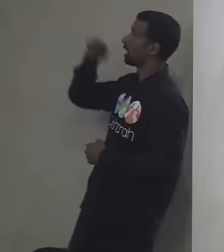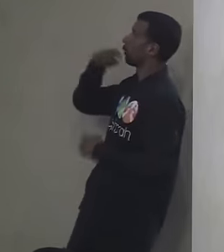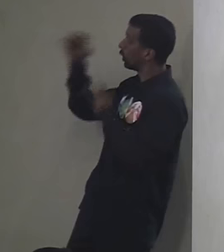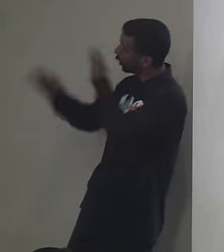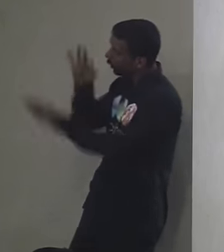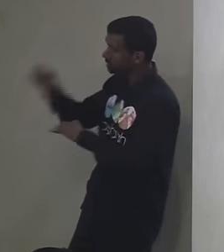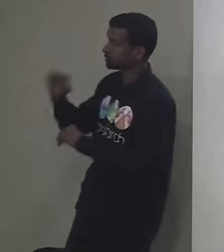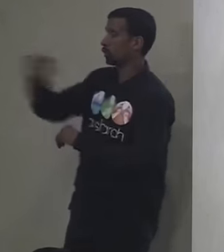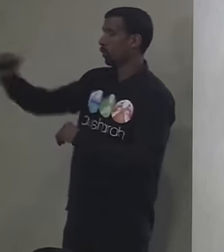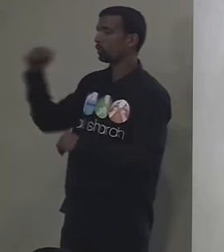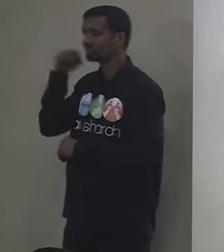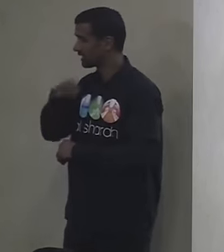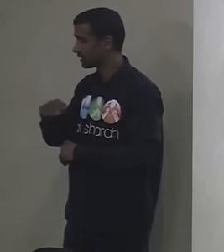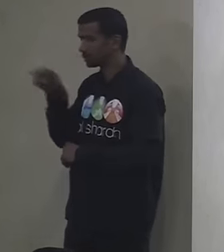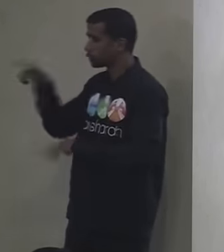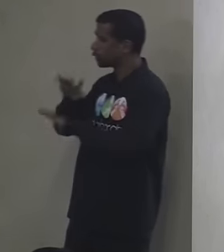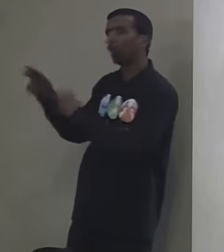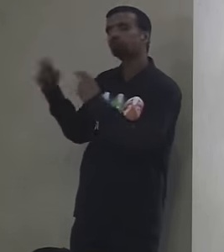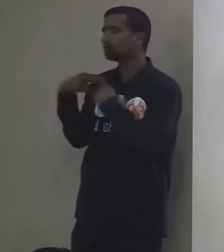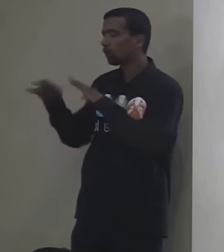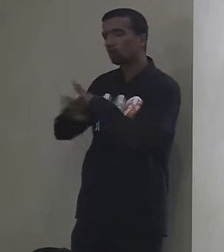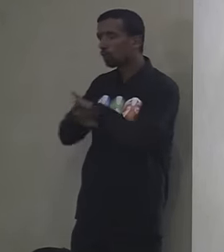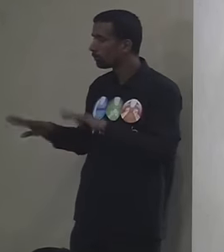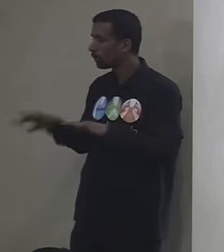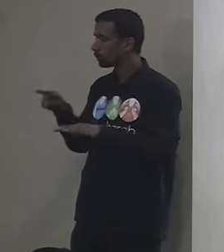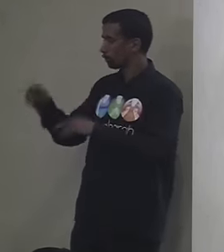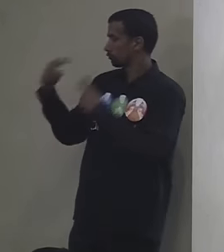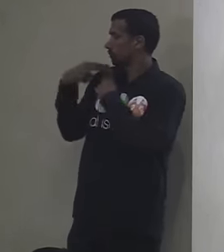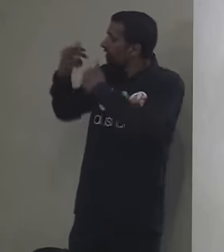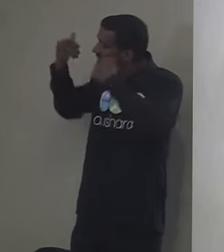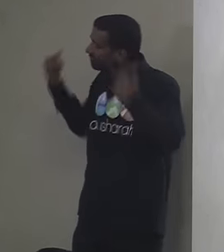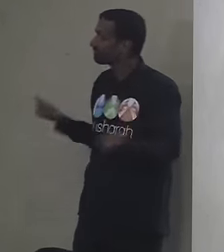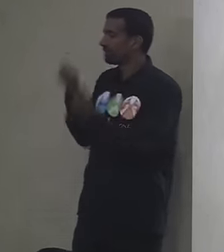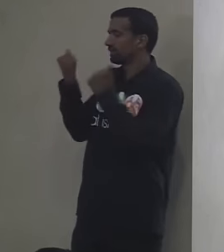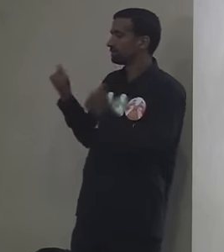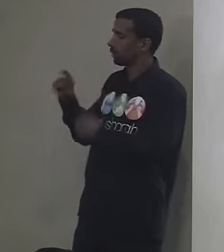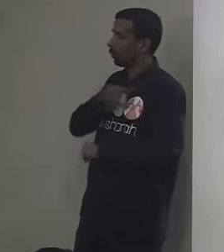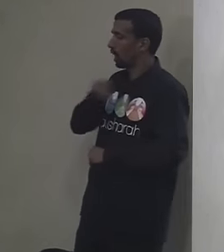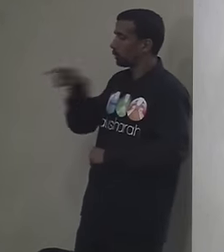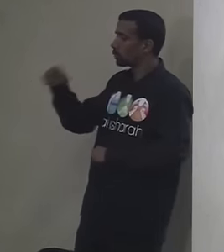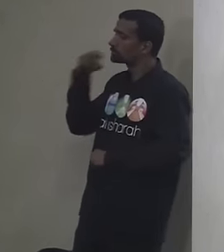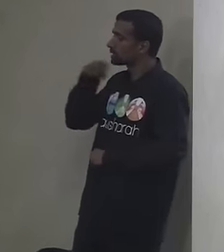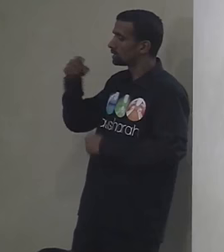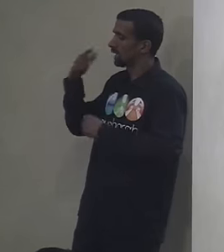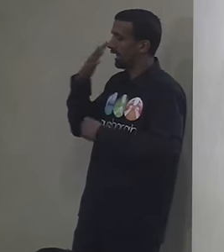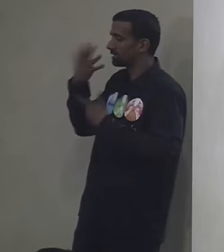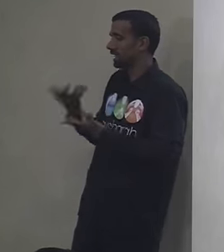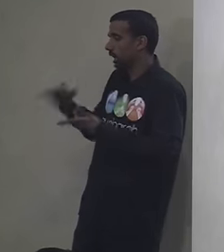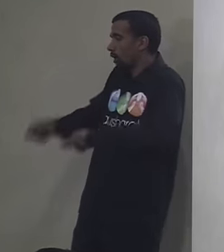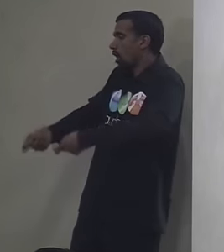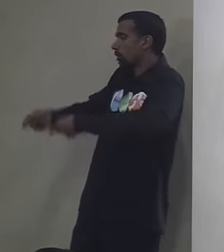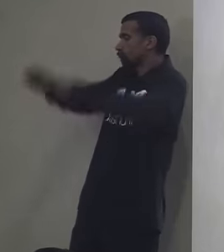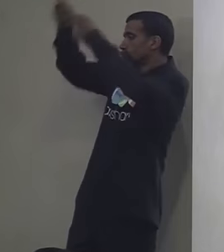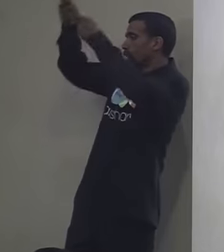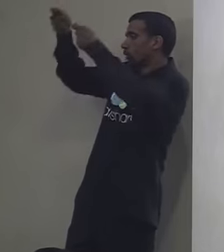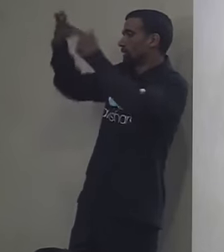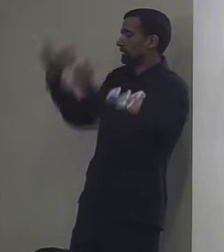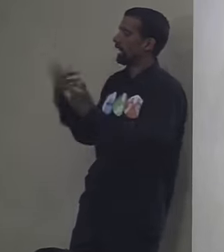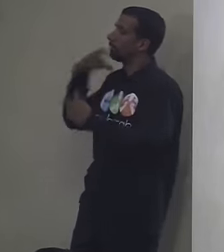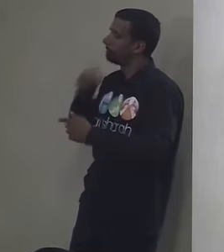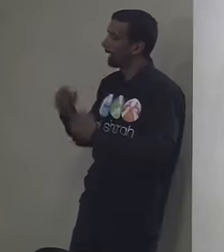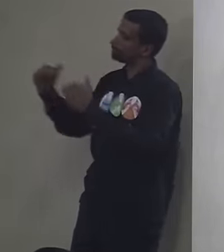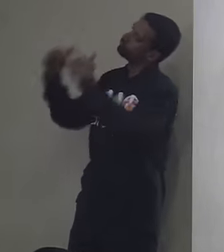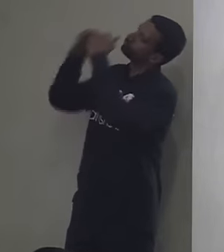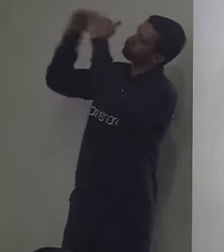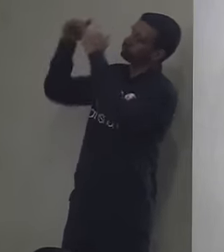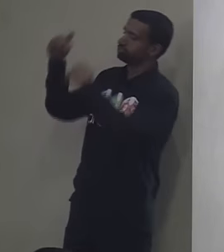all he could say is Allahu al-Musta'an. He can't control what his sons do, you know. Sometimes you have some